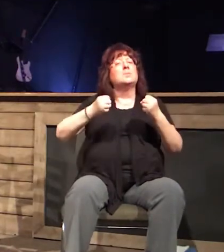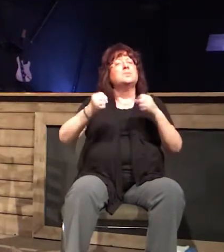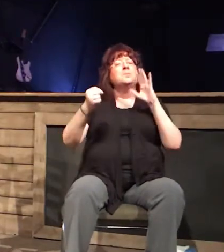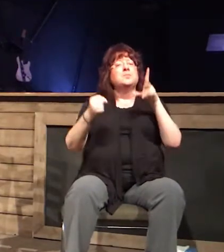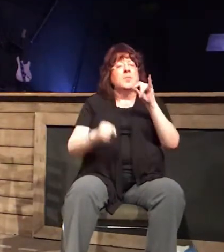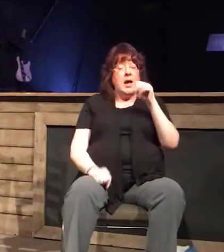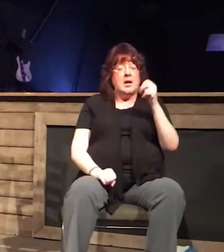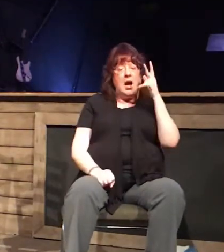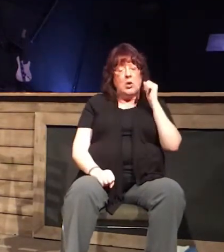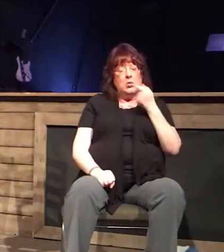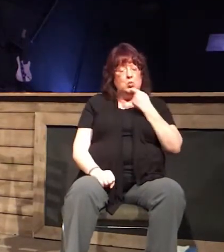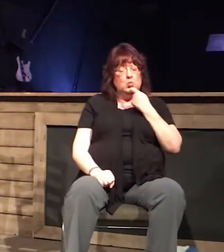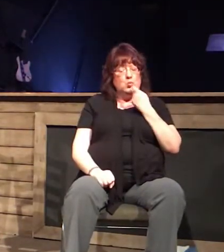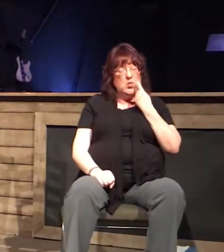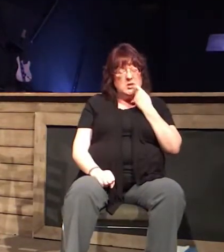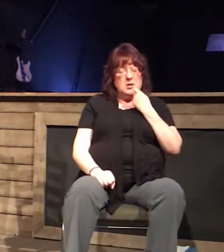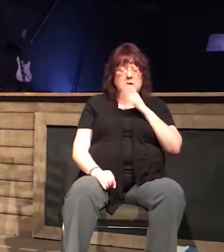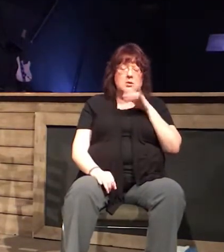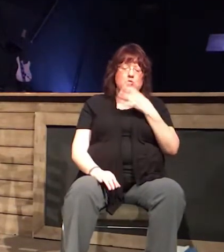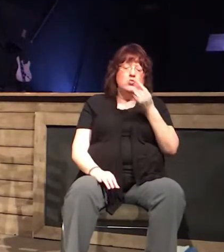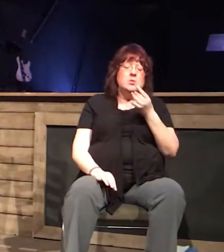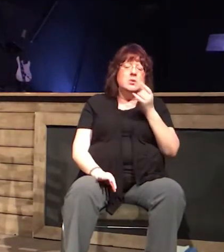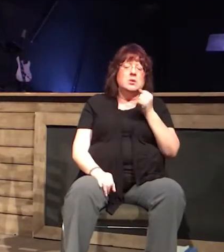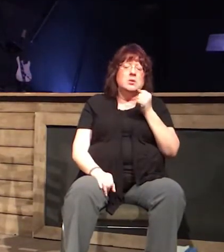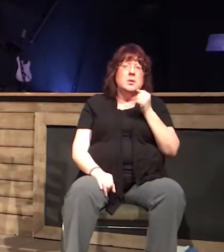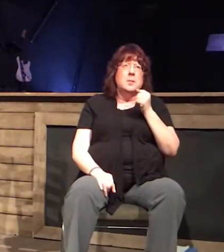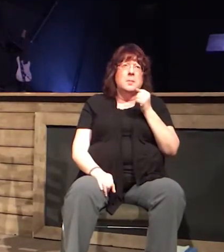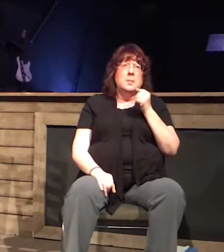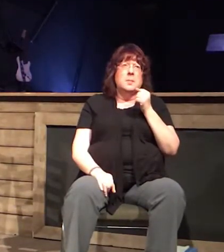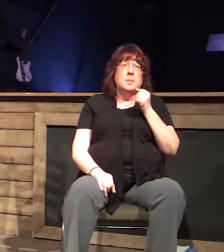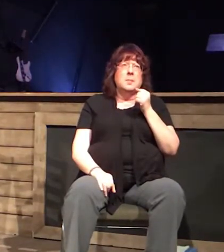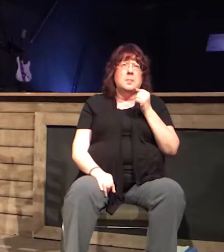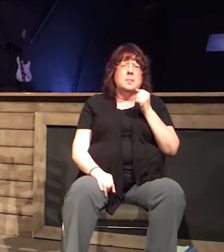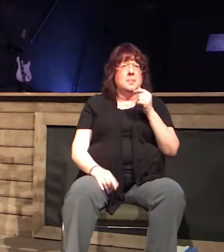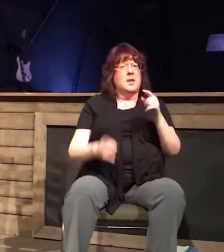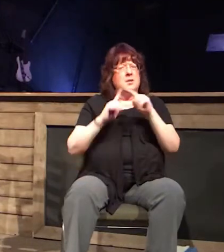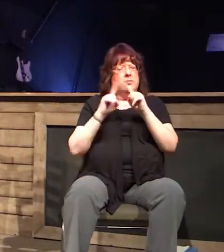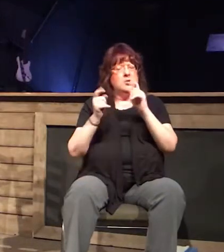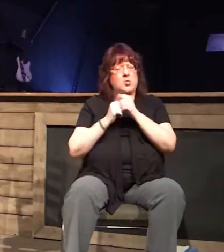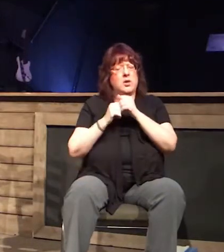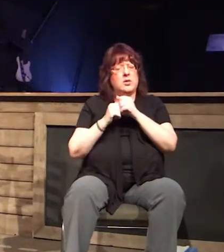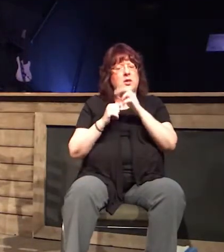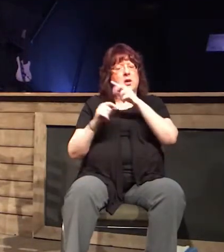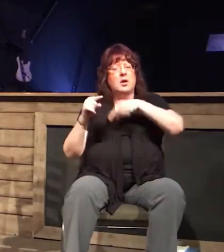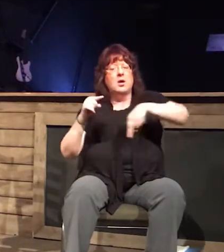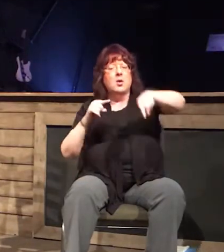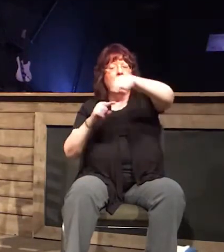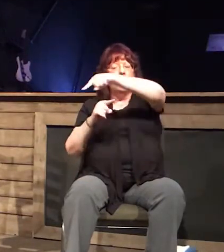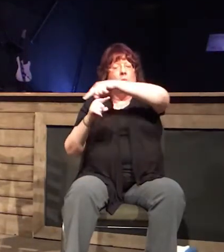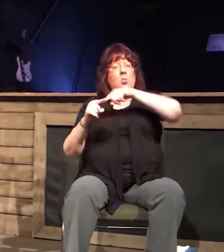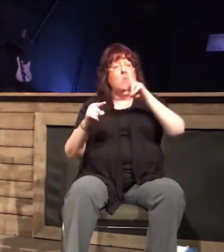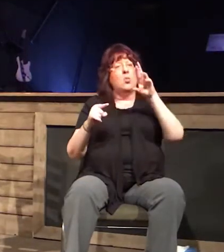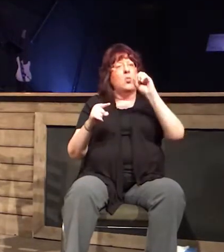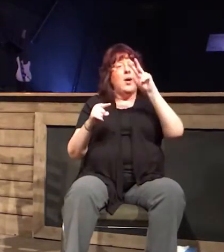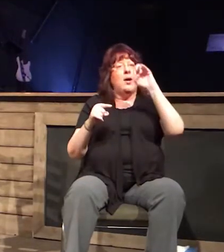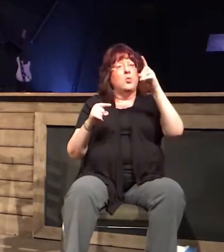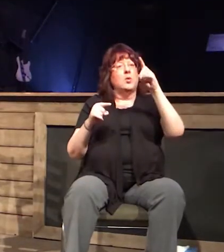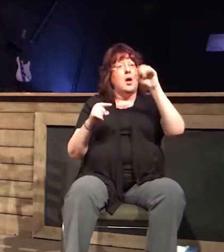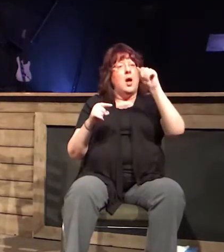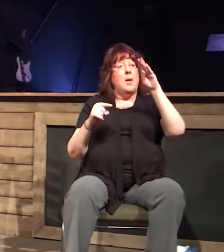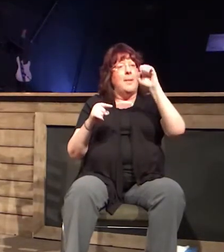said, you know, Dan, I heard this the other day. It's so interesting. He said, it's the difference between a roundabout and an